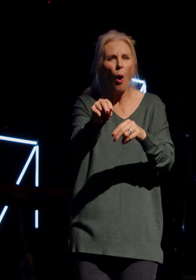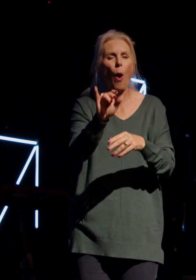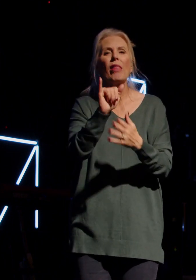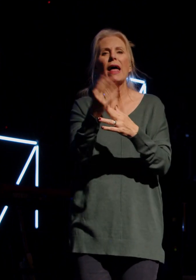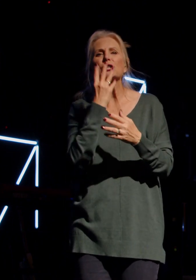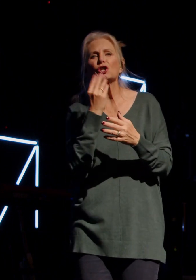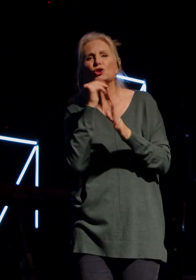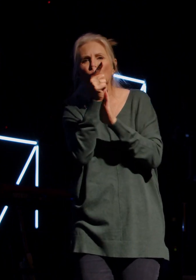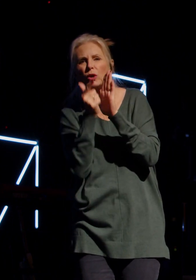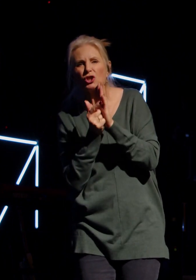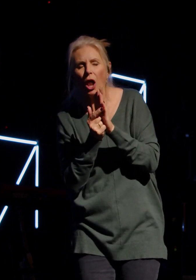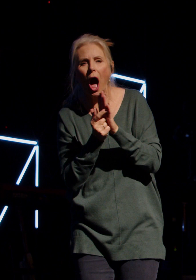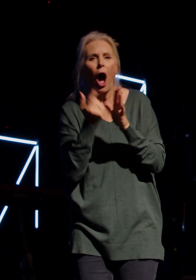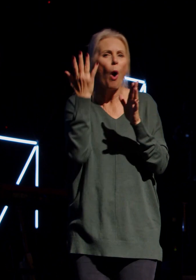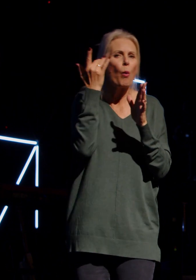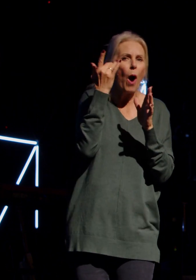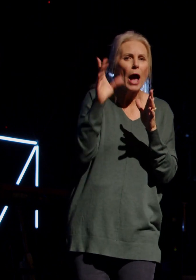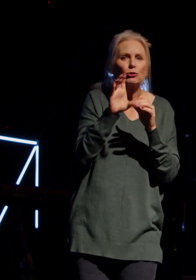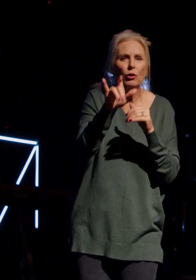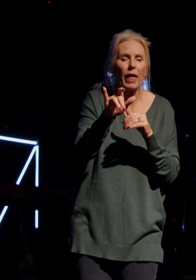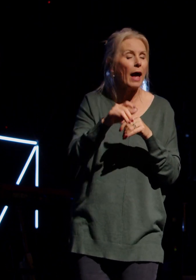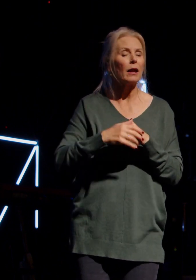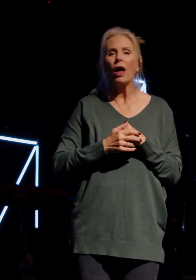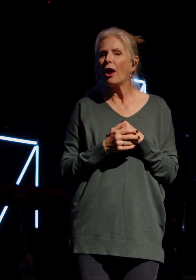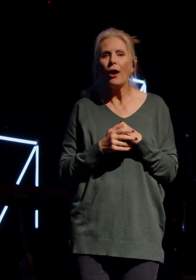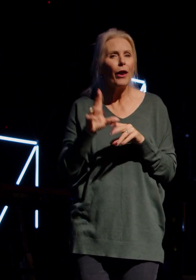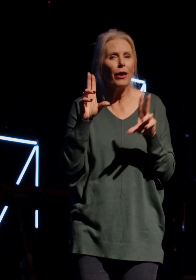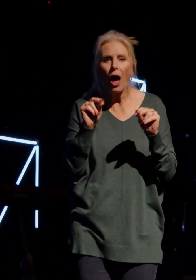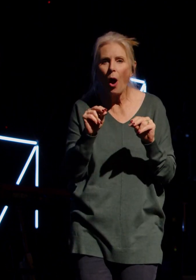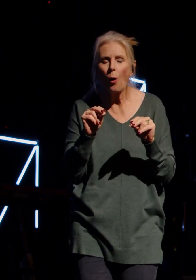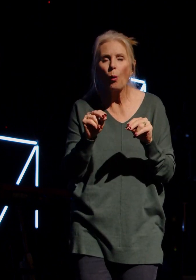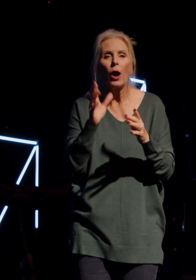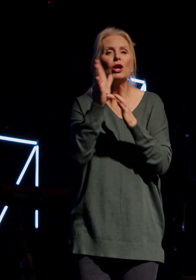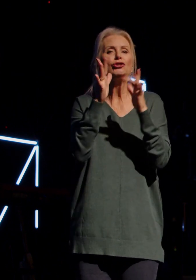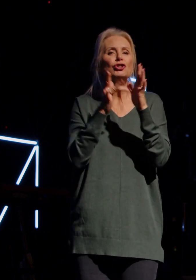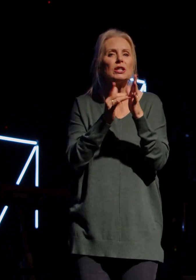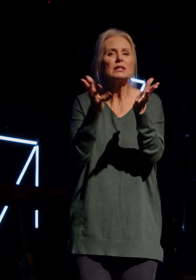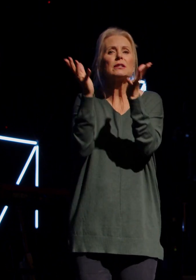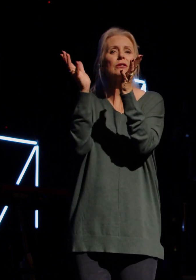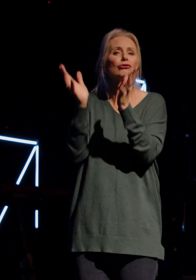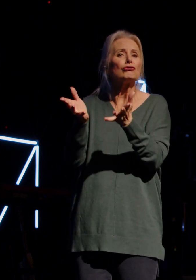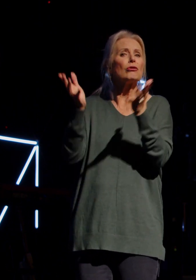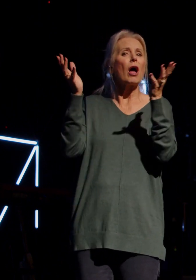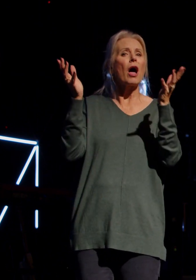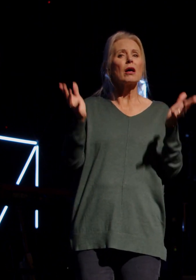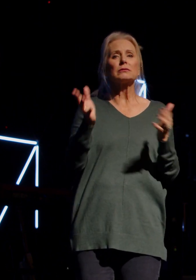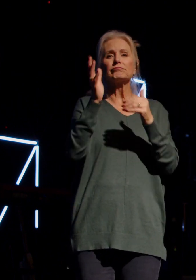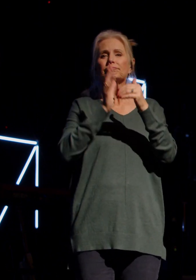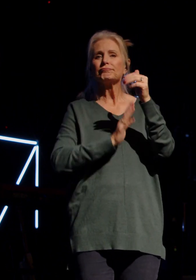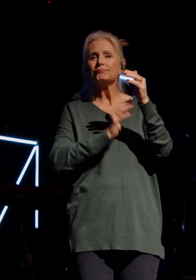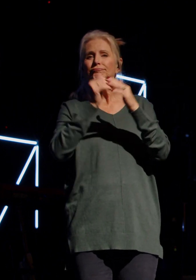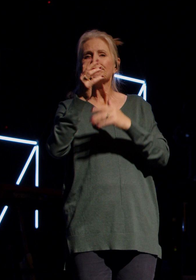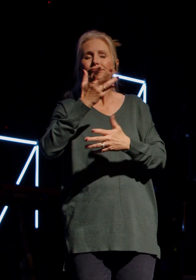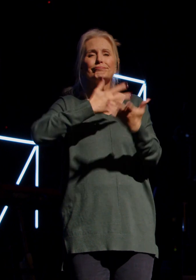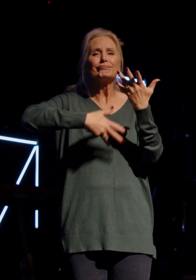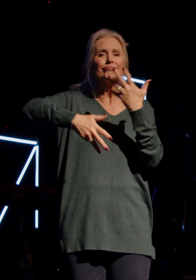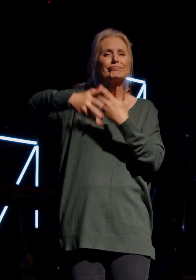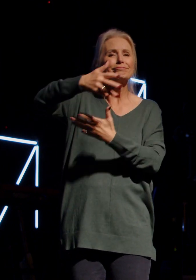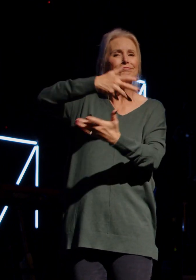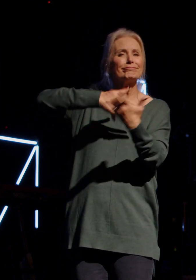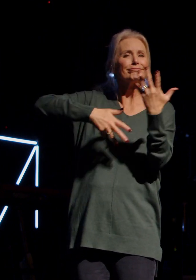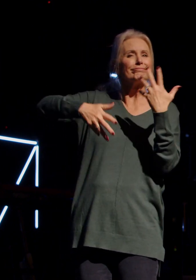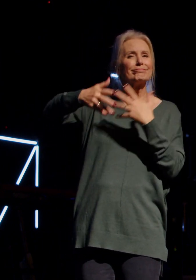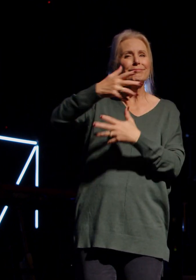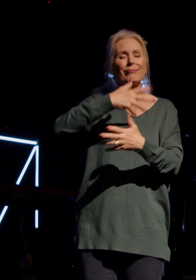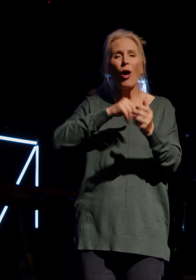law. Why are you doing that? Jesus is just hanging out with people who have no relationship with him